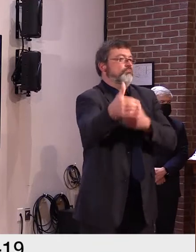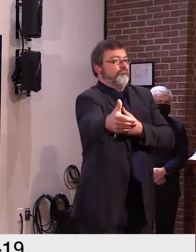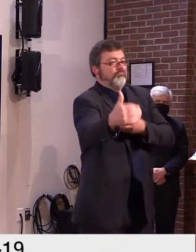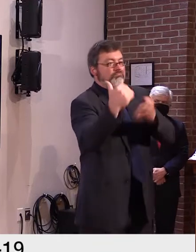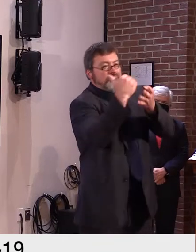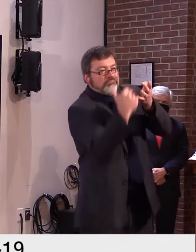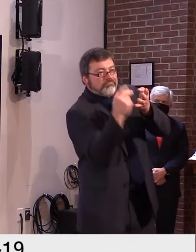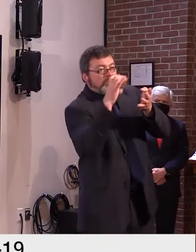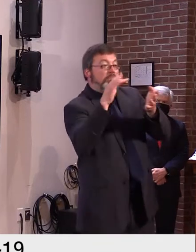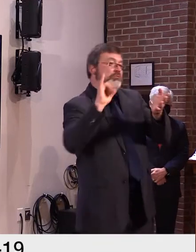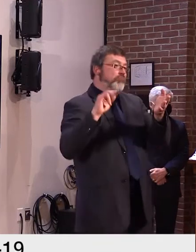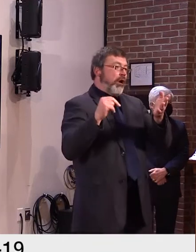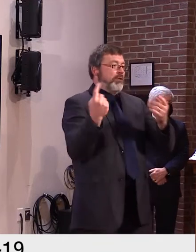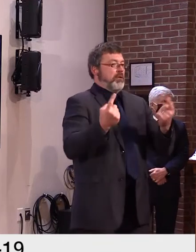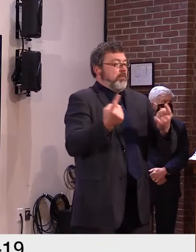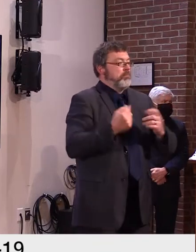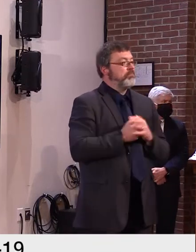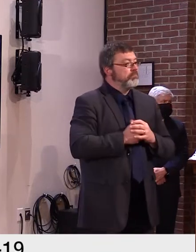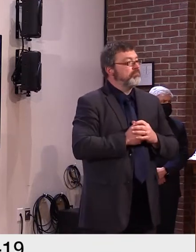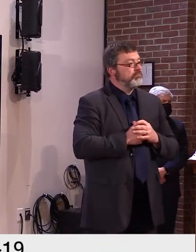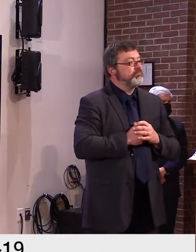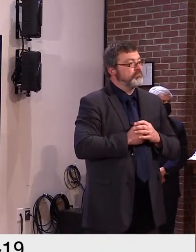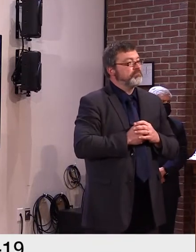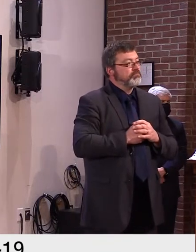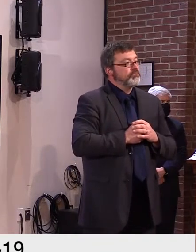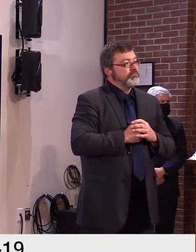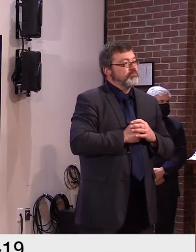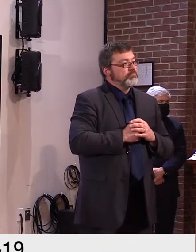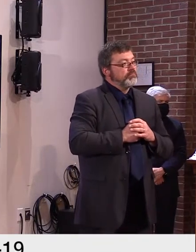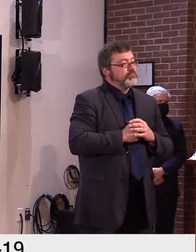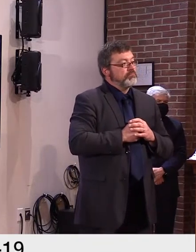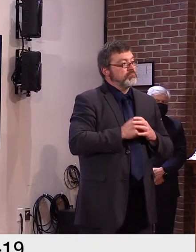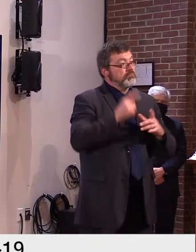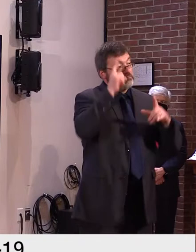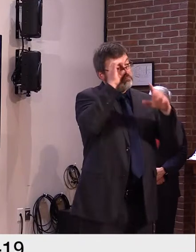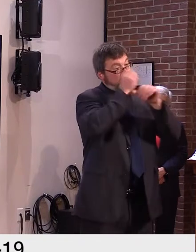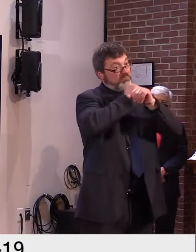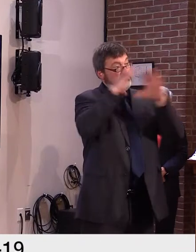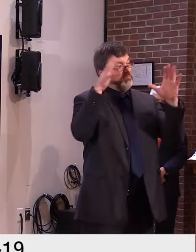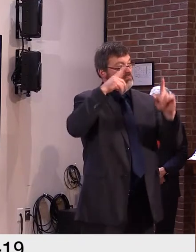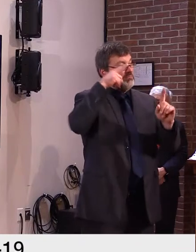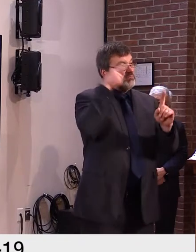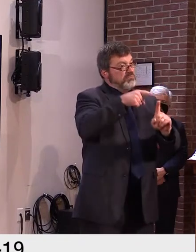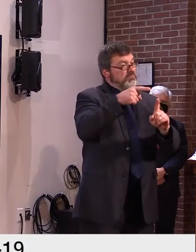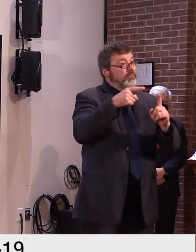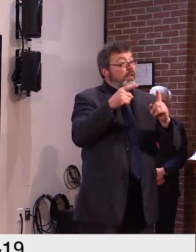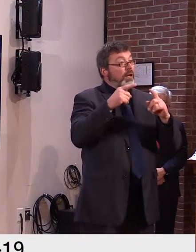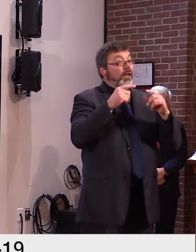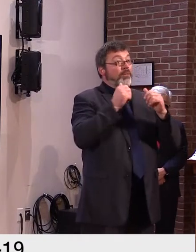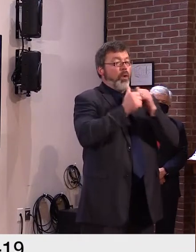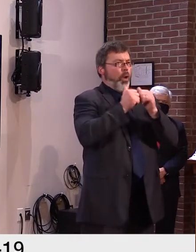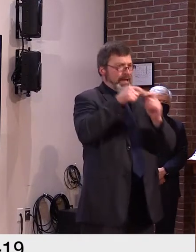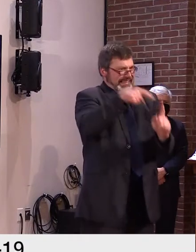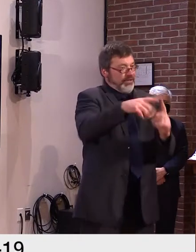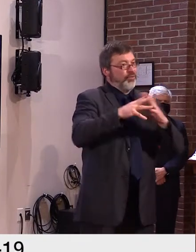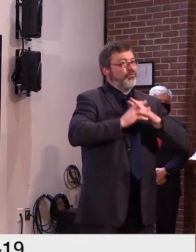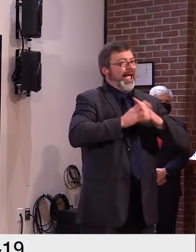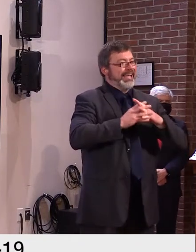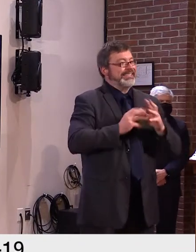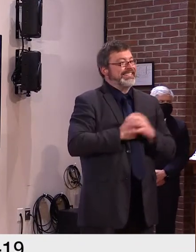ability to allow wrestling and indoor track this winter. Wrestling is problematic due to the high degree of physical